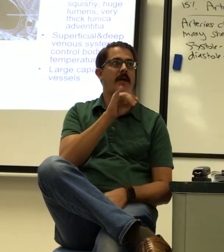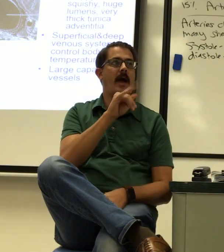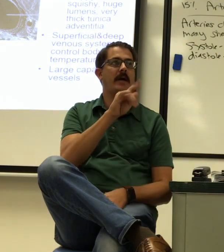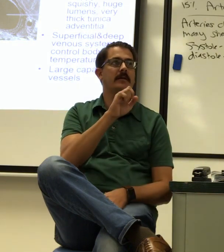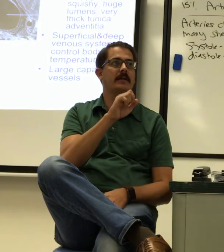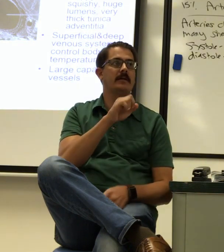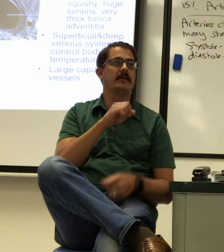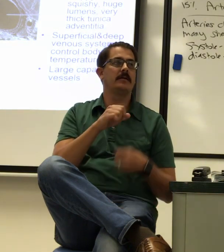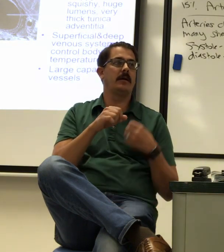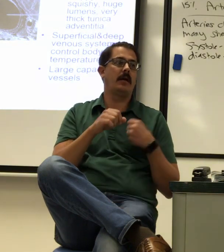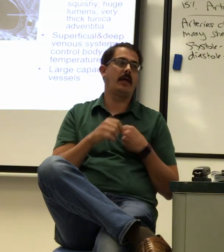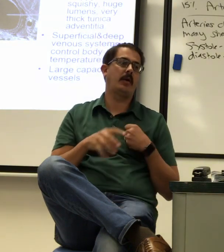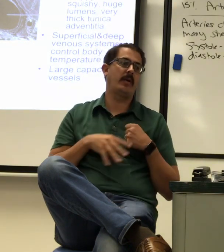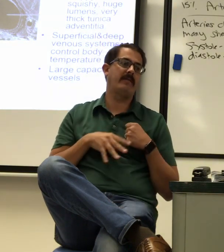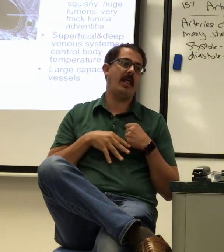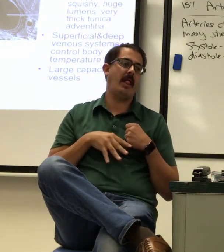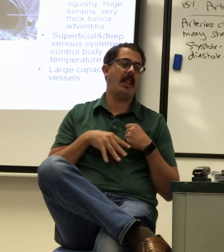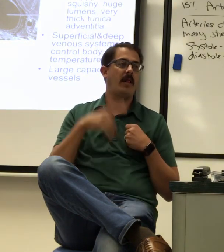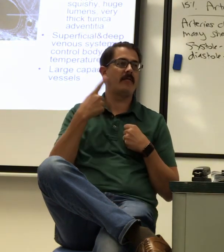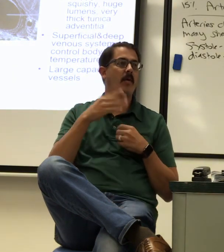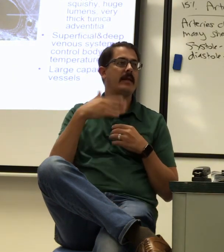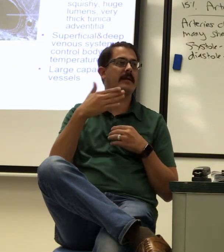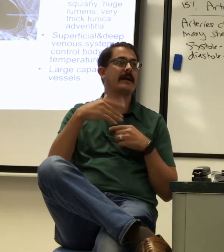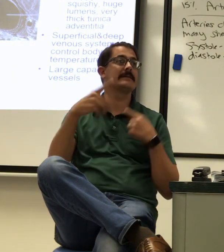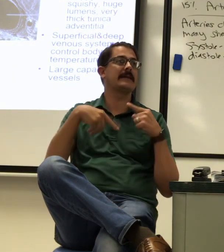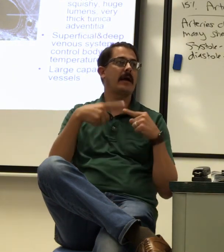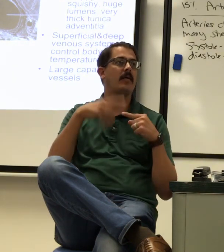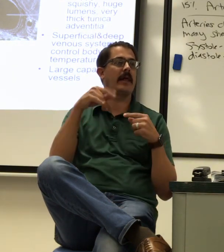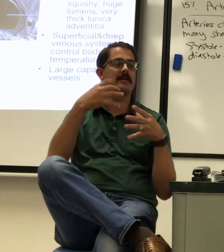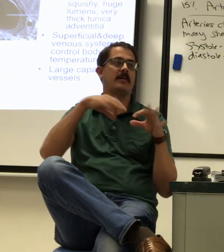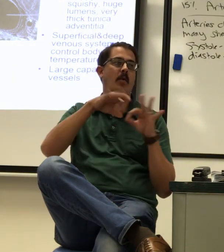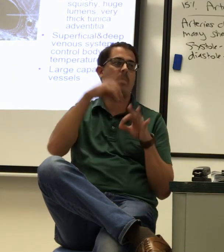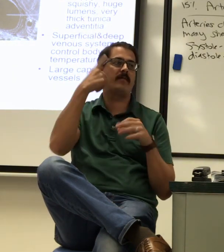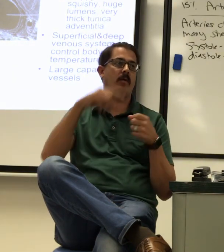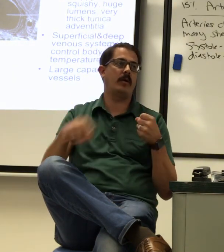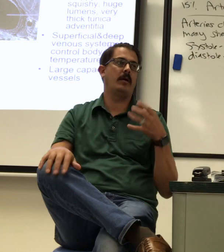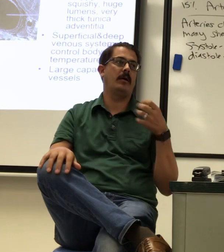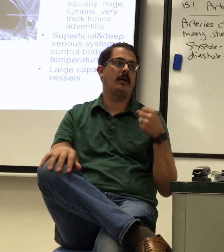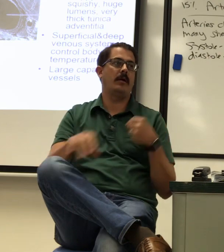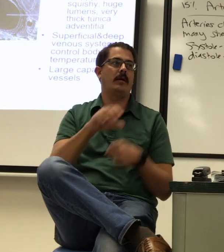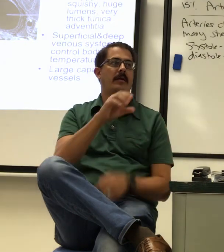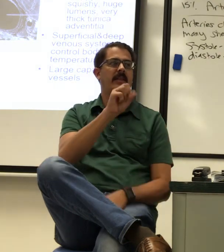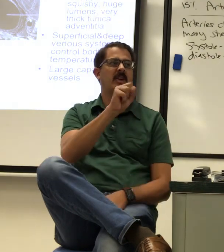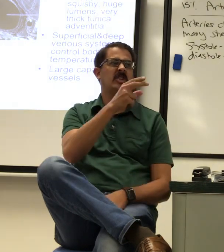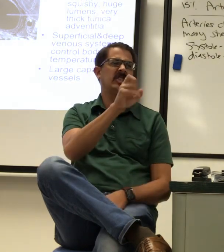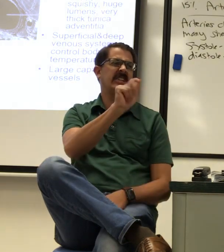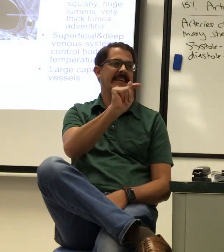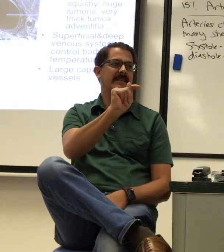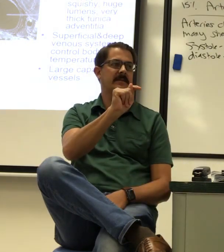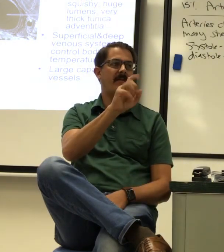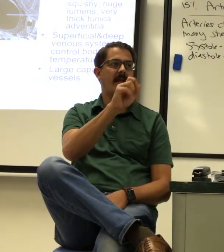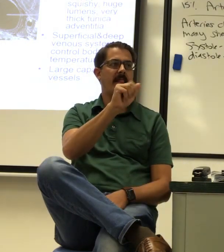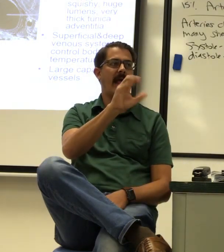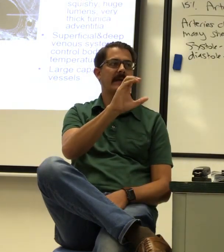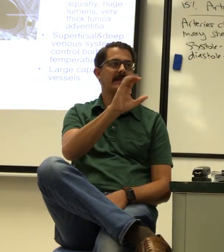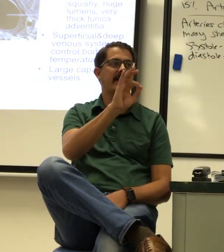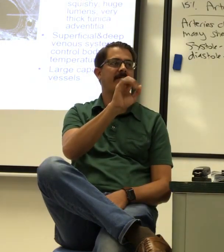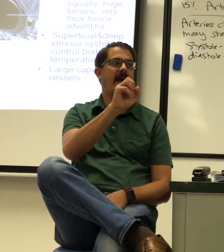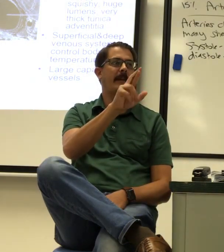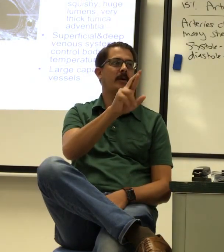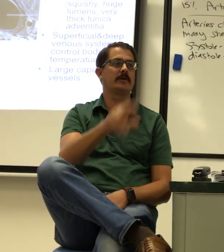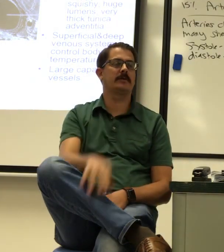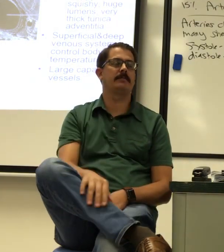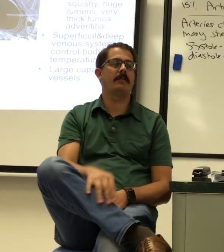It's refilling for the next cardiac cycle. Yes, that's the importance of the sheets of elastic fibers. One point I